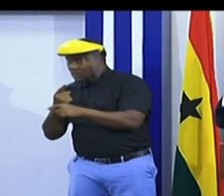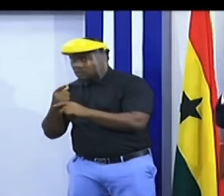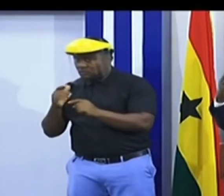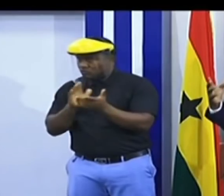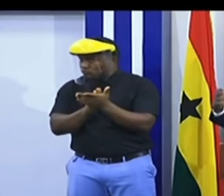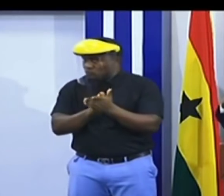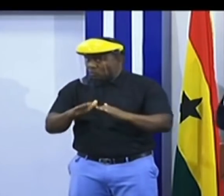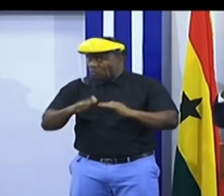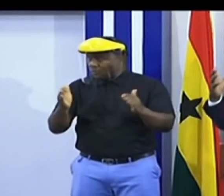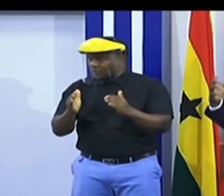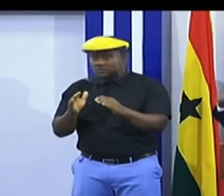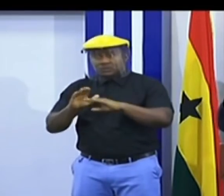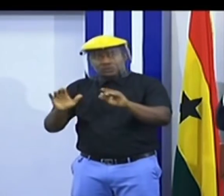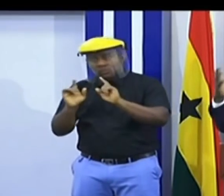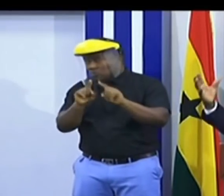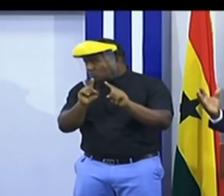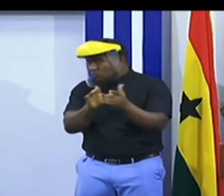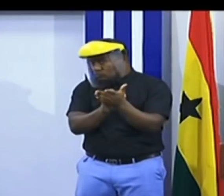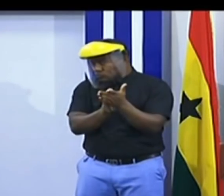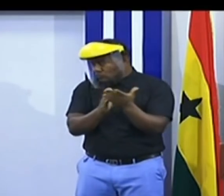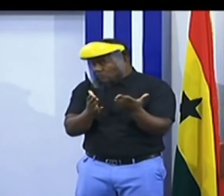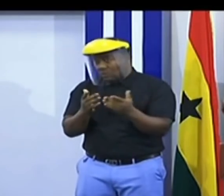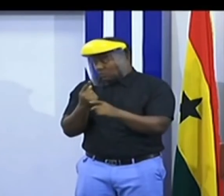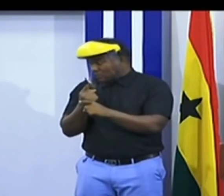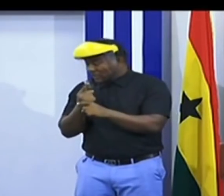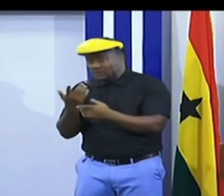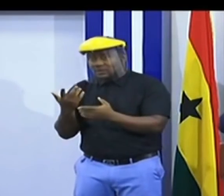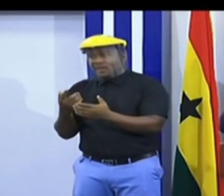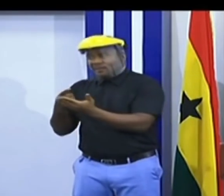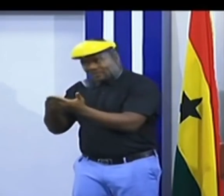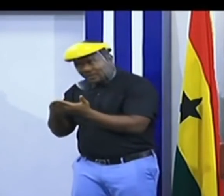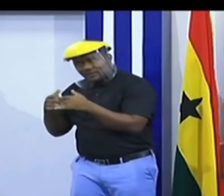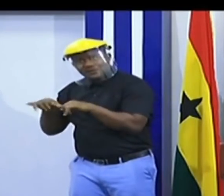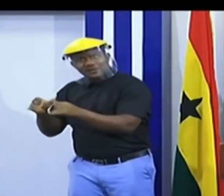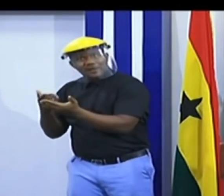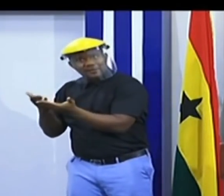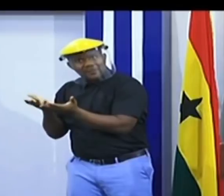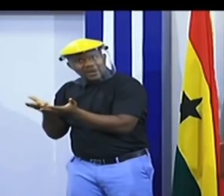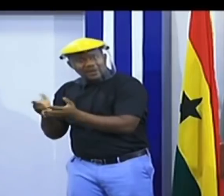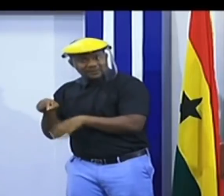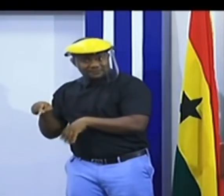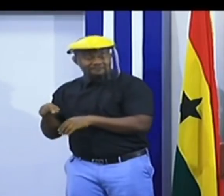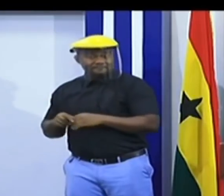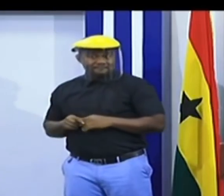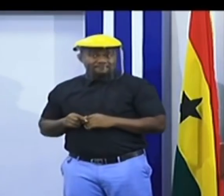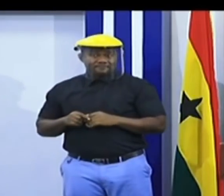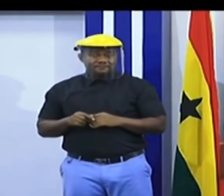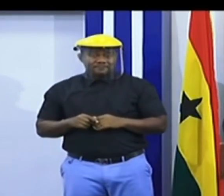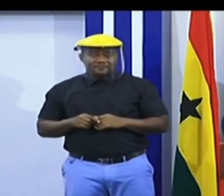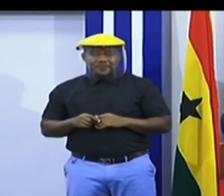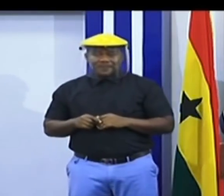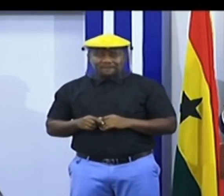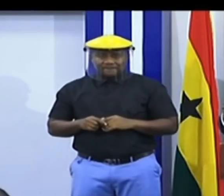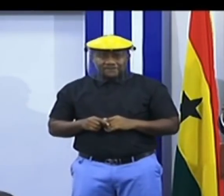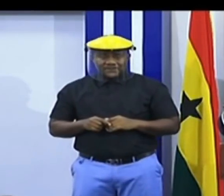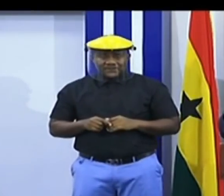the potential easing of the general restrictions that we are living under are what have started. Now, we notice that